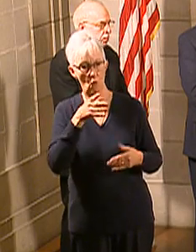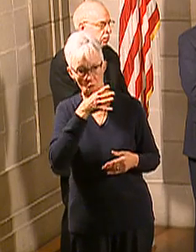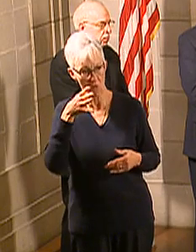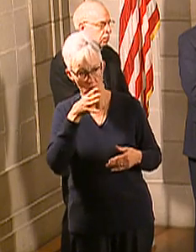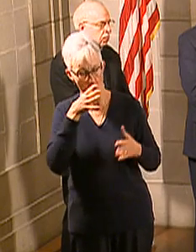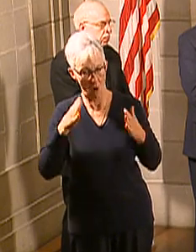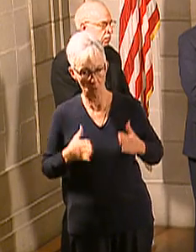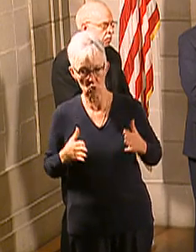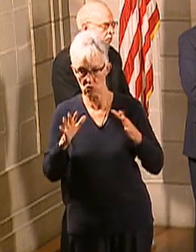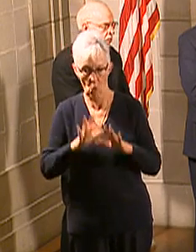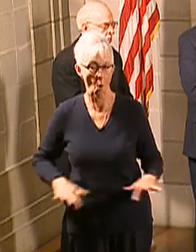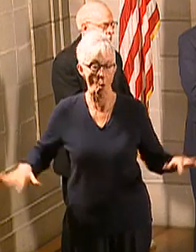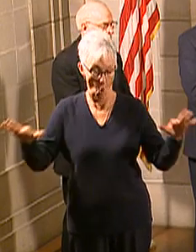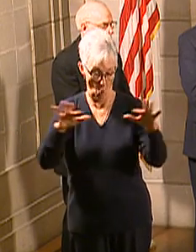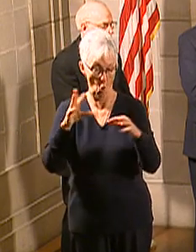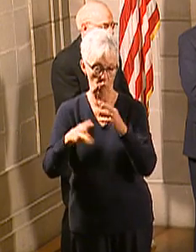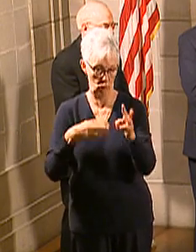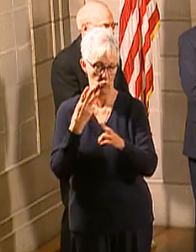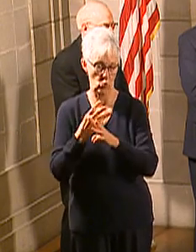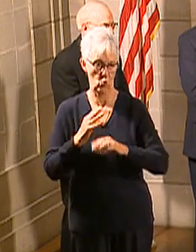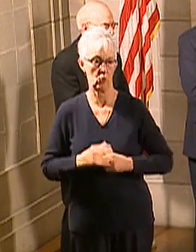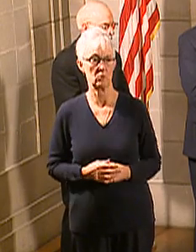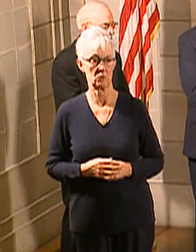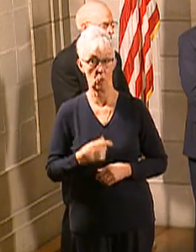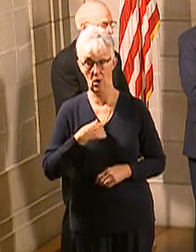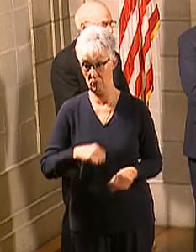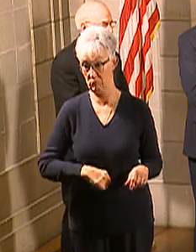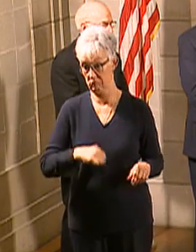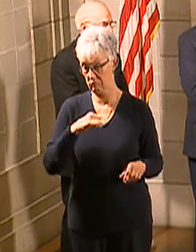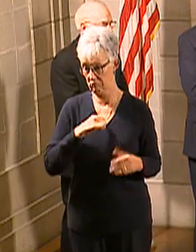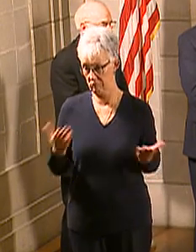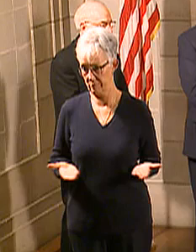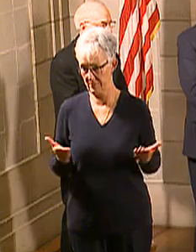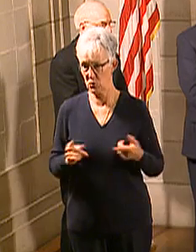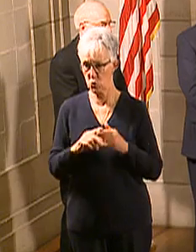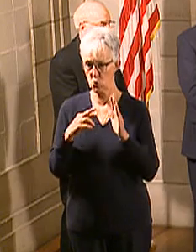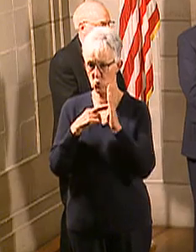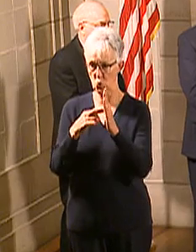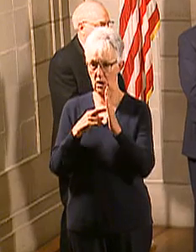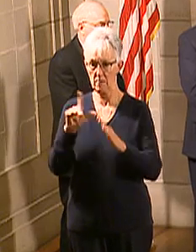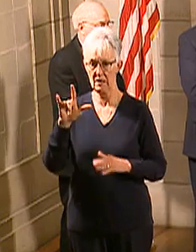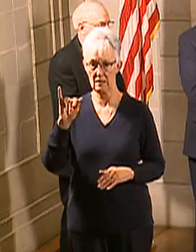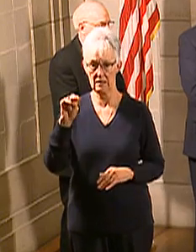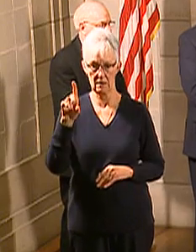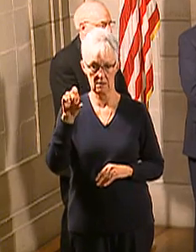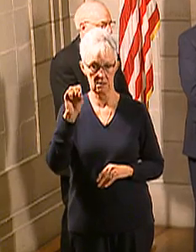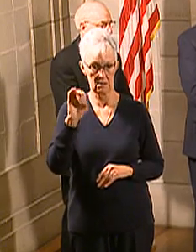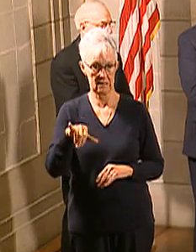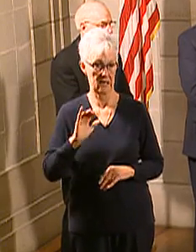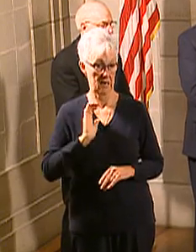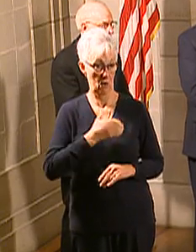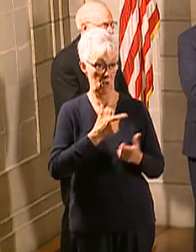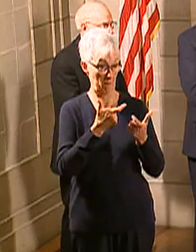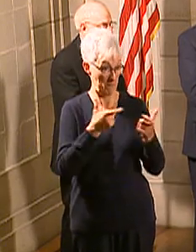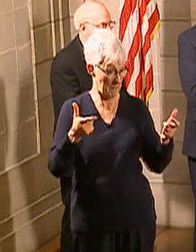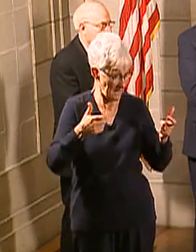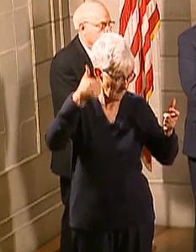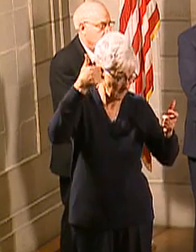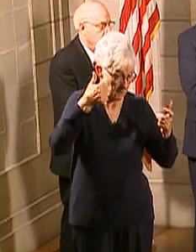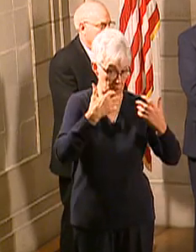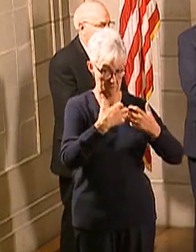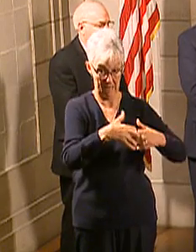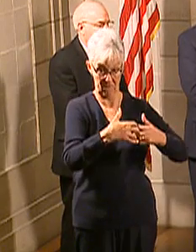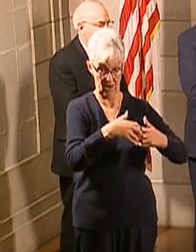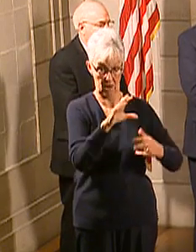And I'm really honored to be here today and represent Lindsay. We have our largest manufacturing facility is here in Nebraska.